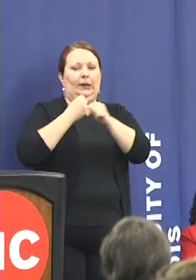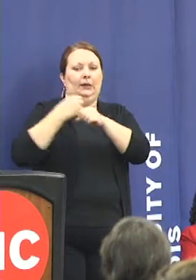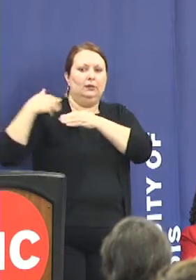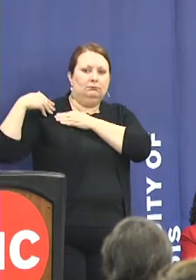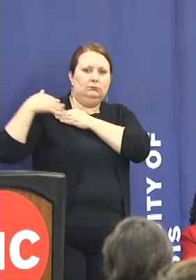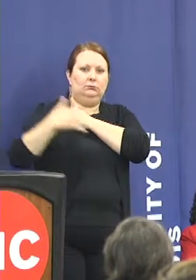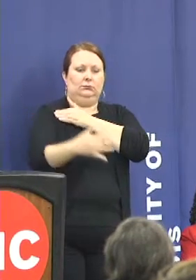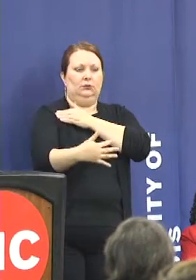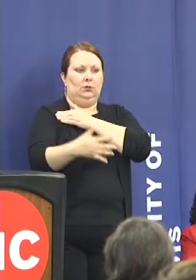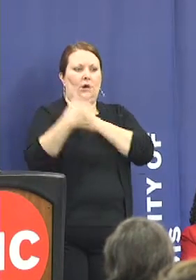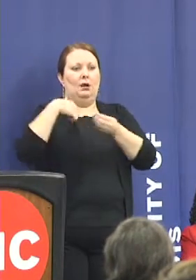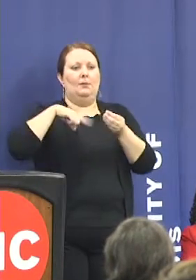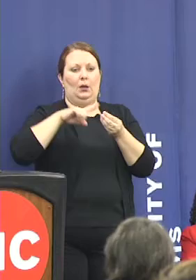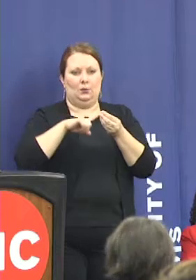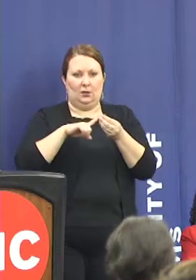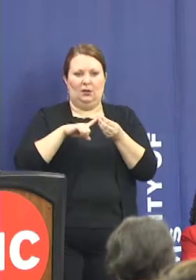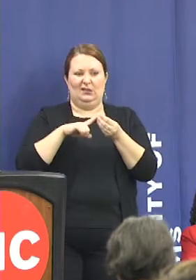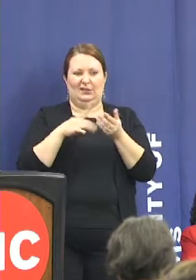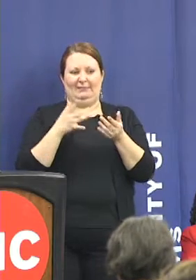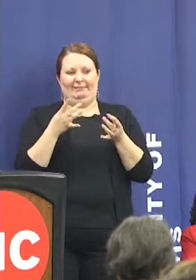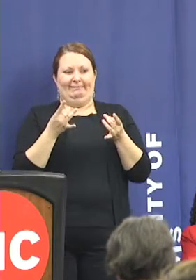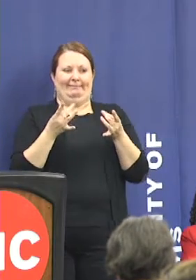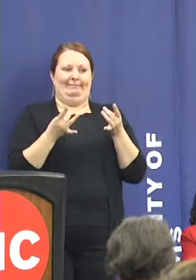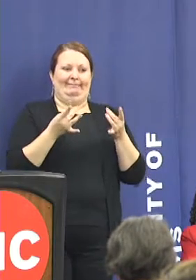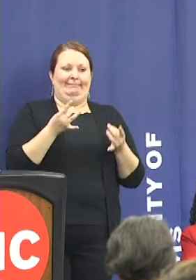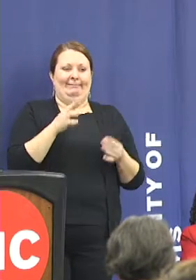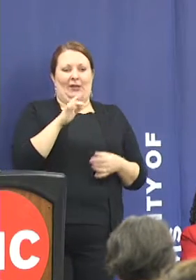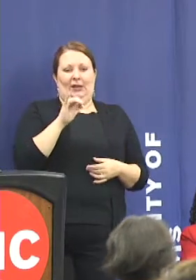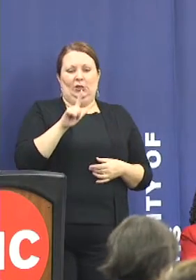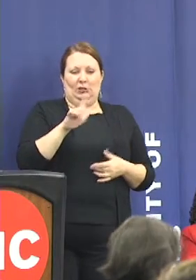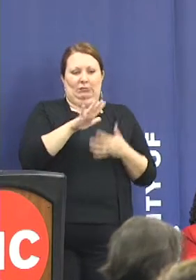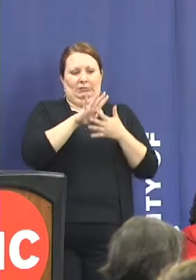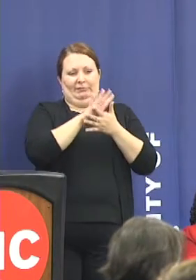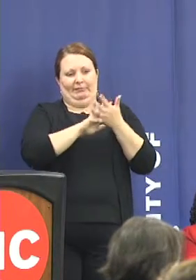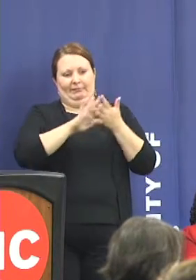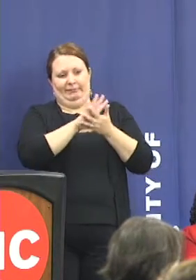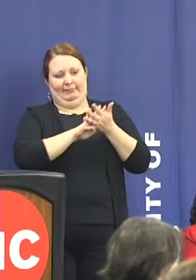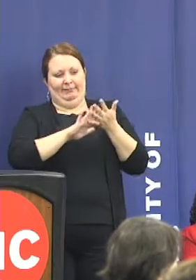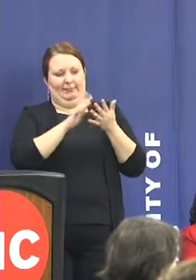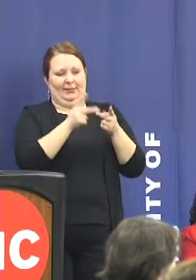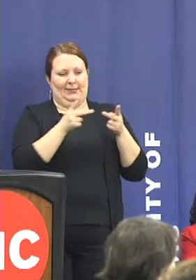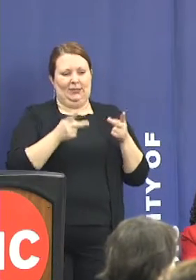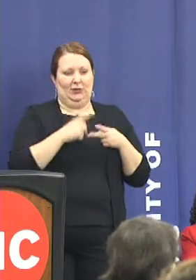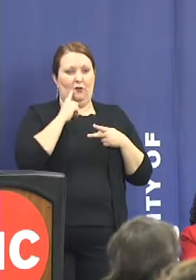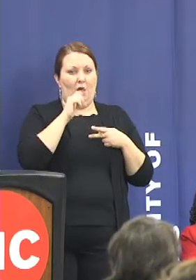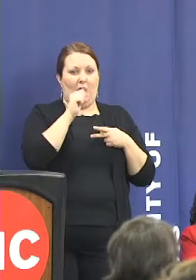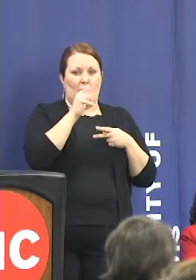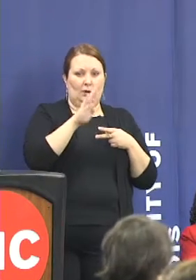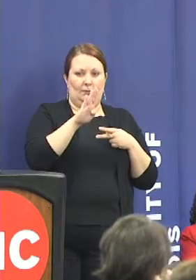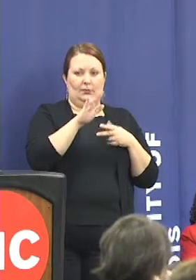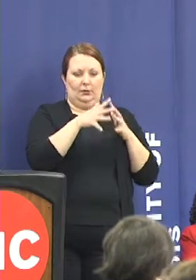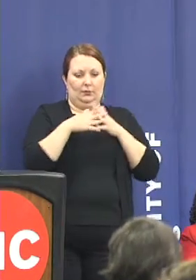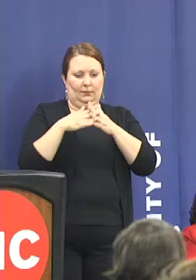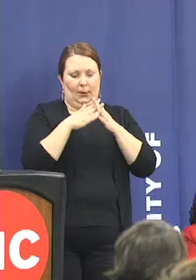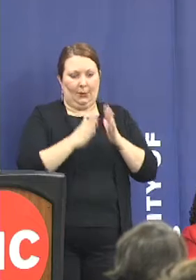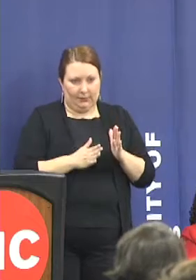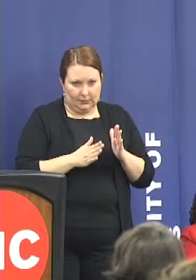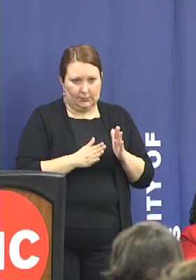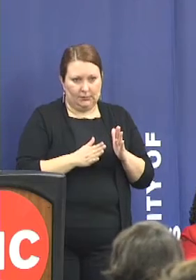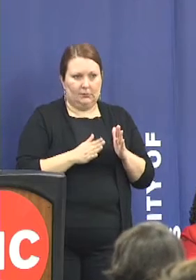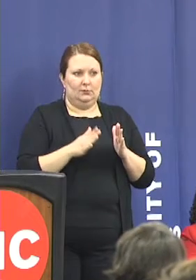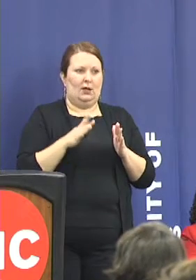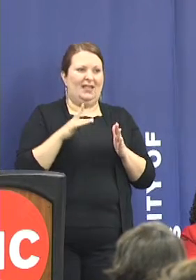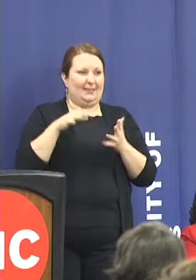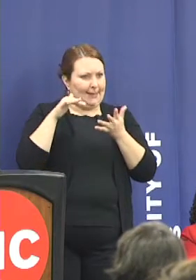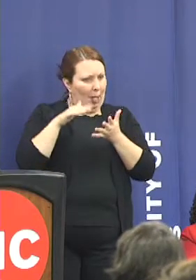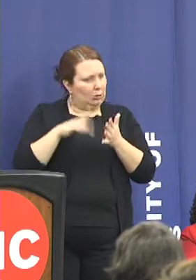after around the precarious racial position or ambiguous racial positions of Arab Americans. And Arab American studies